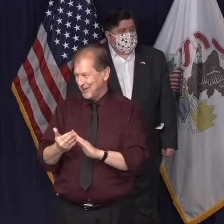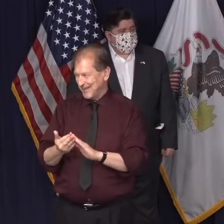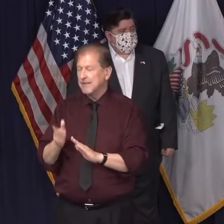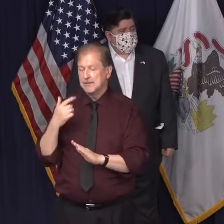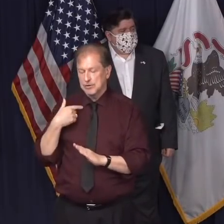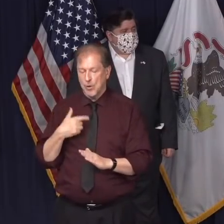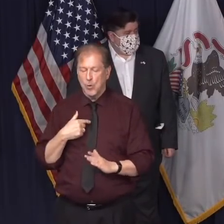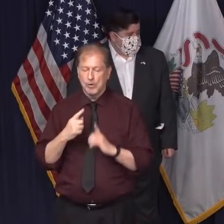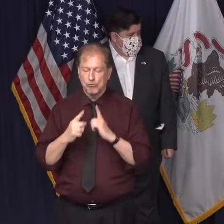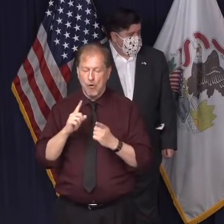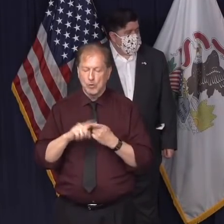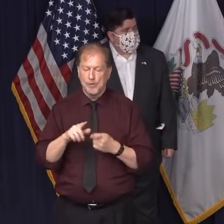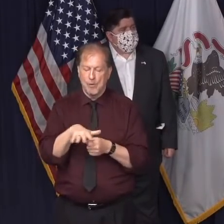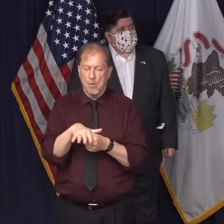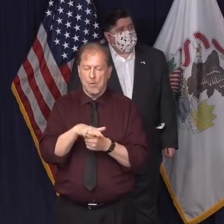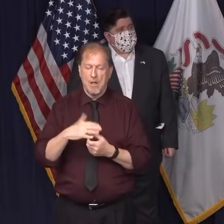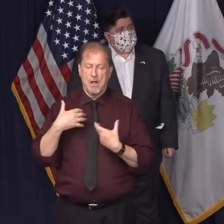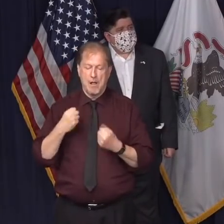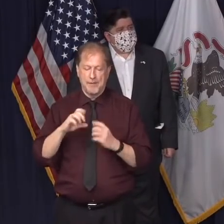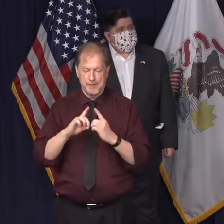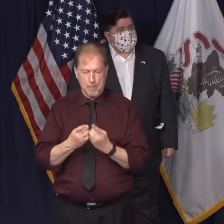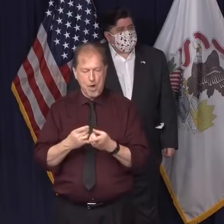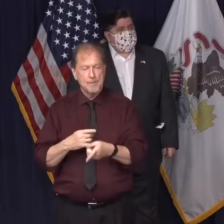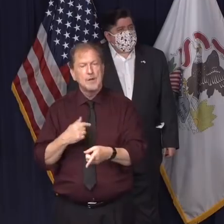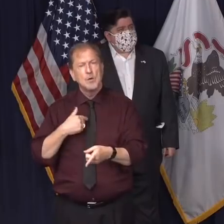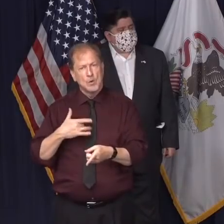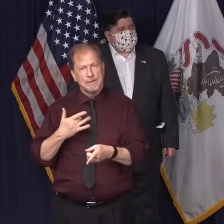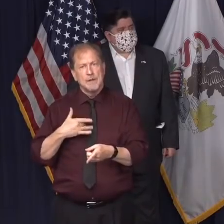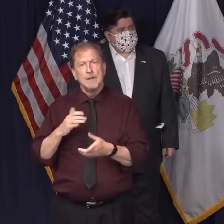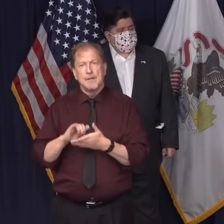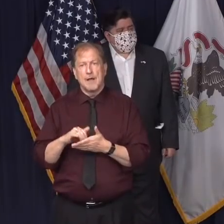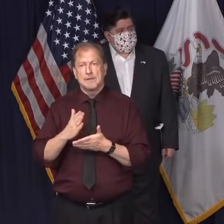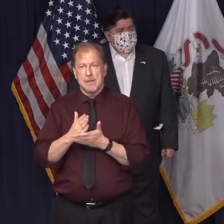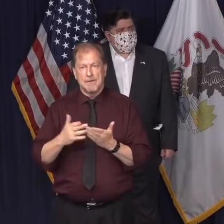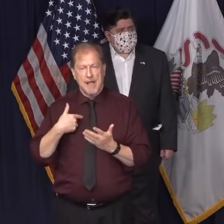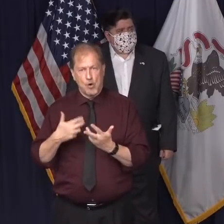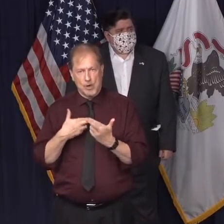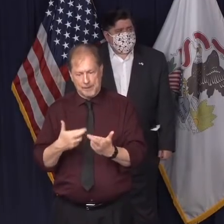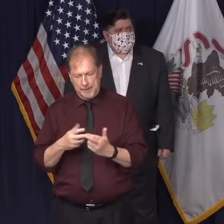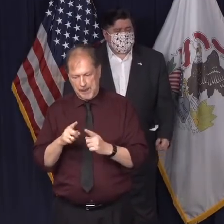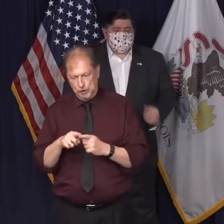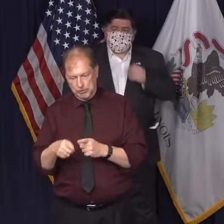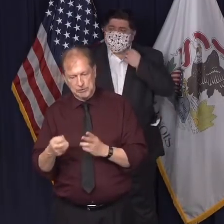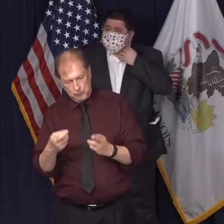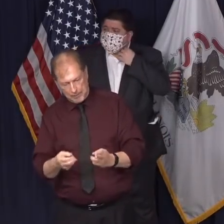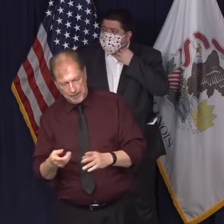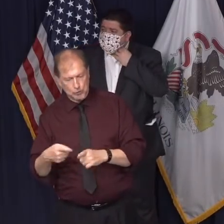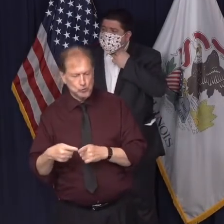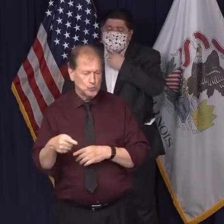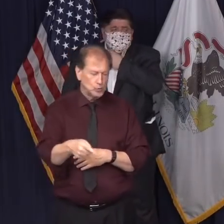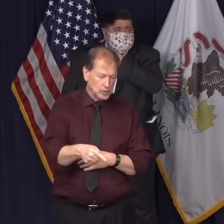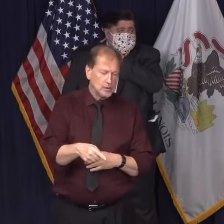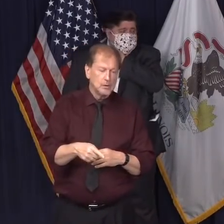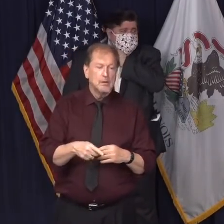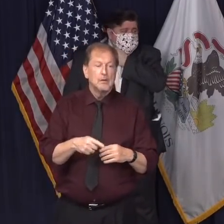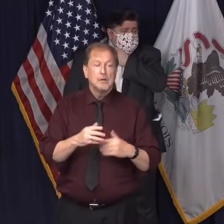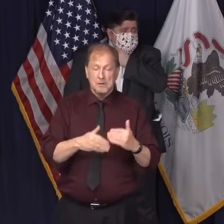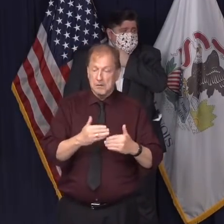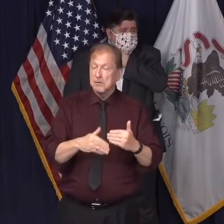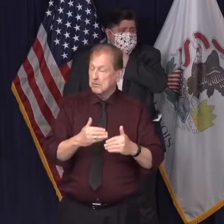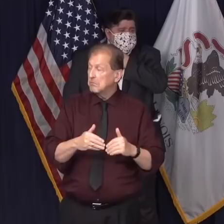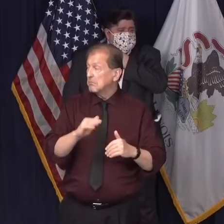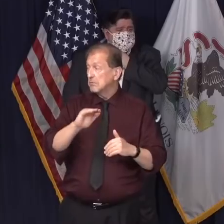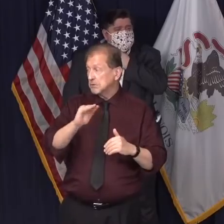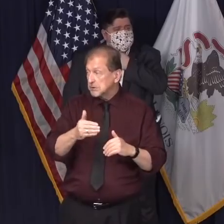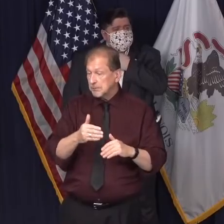health departments. We feel that a lot of the measures and steps and the mitigation strategies that have been employed have been appropriate, and so